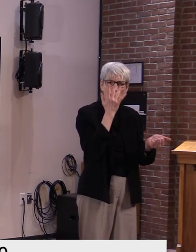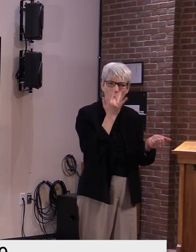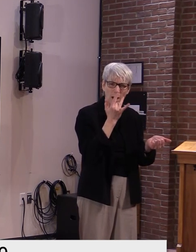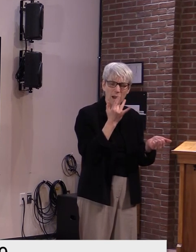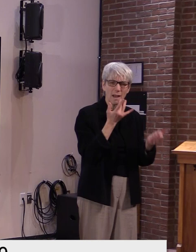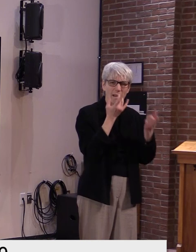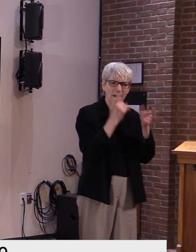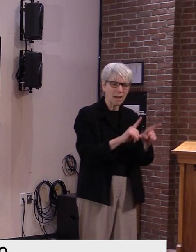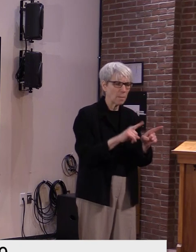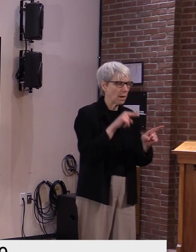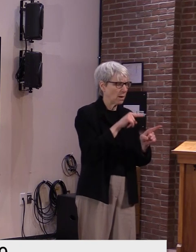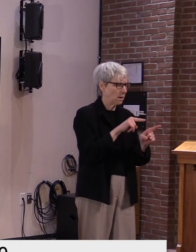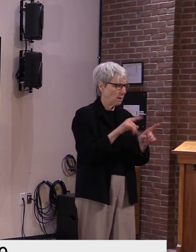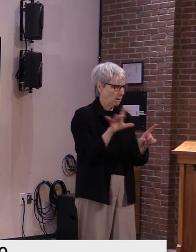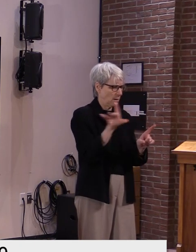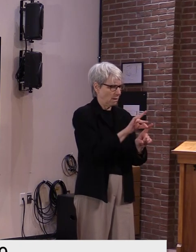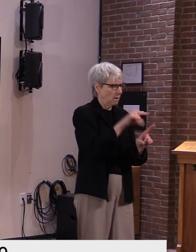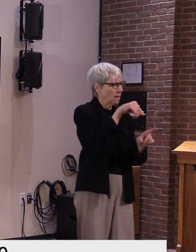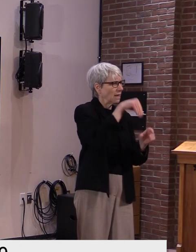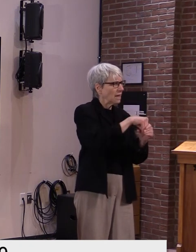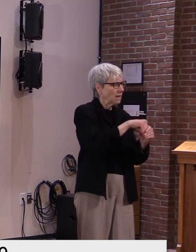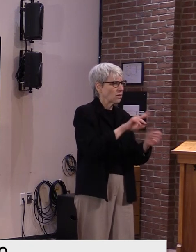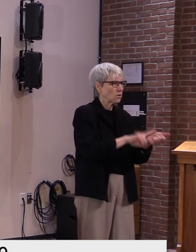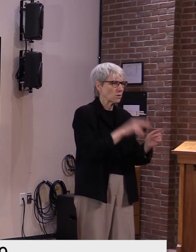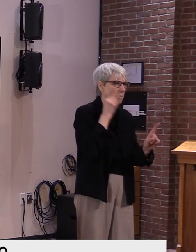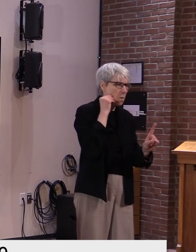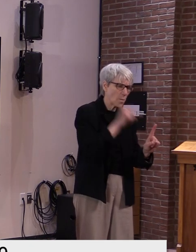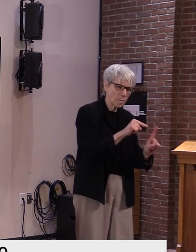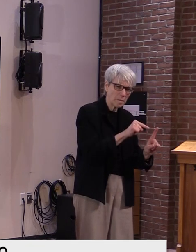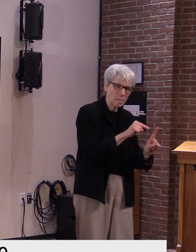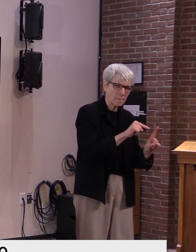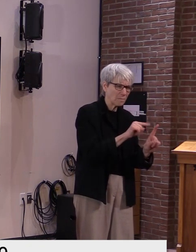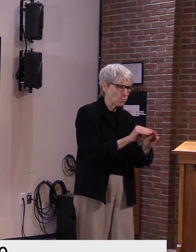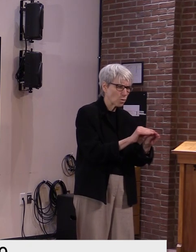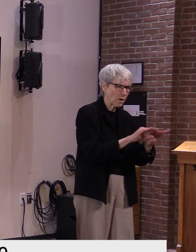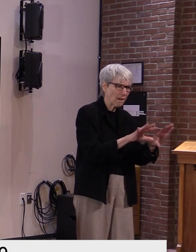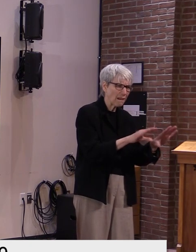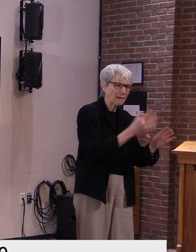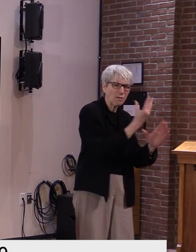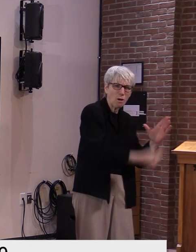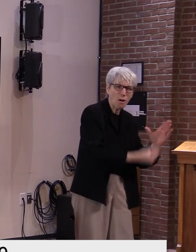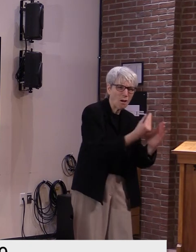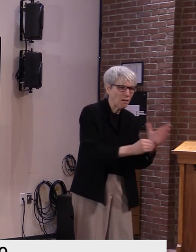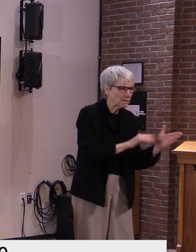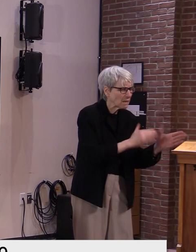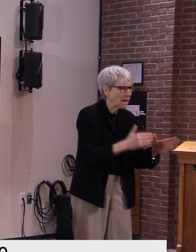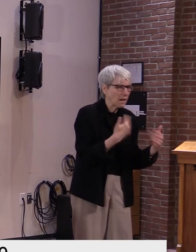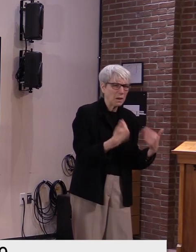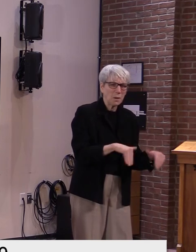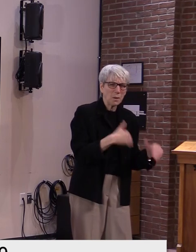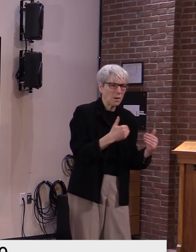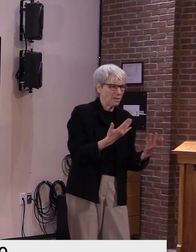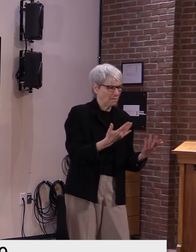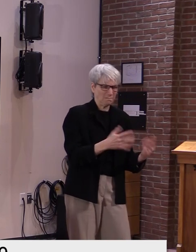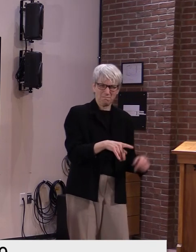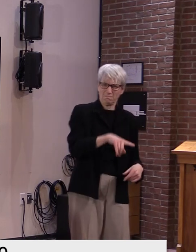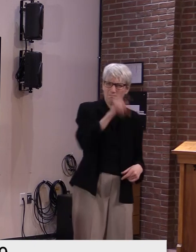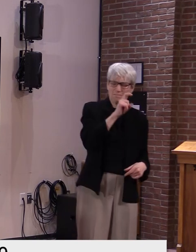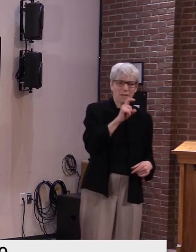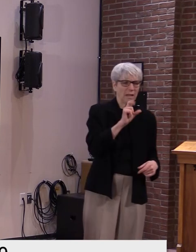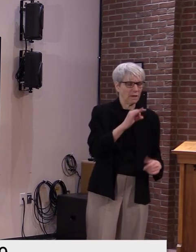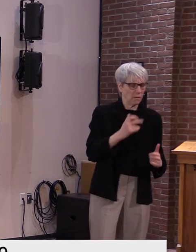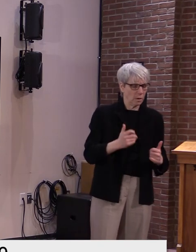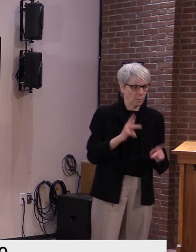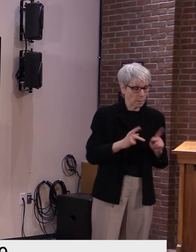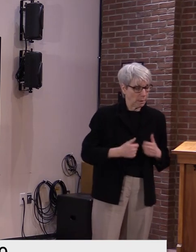spreading in healthcare facilities if the staff and residents are both following PPE requirements and other state requirements that are designed to